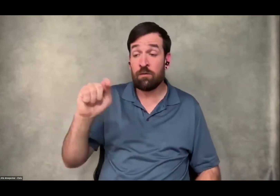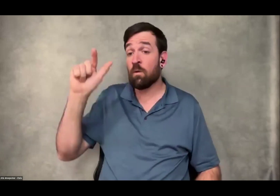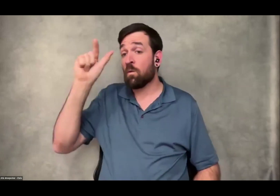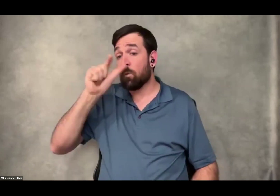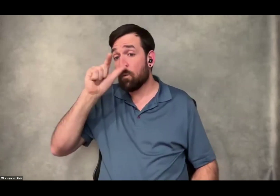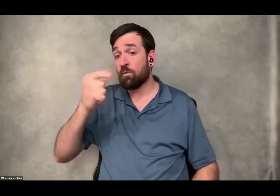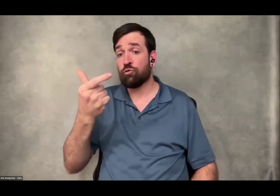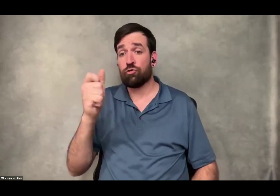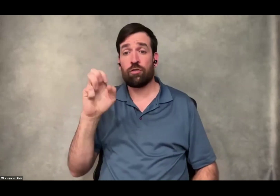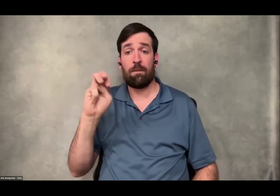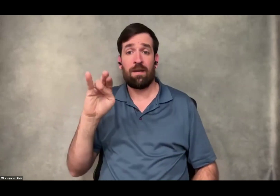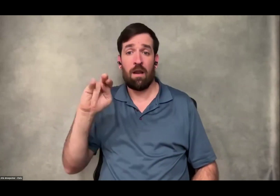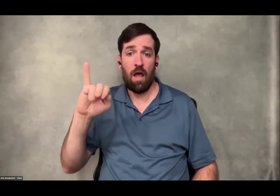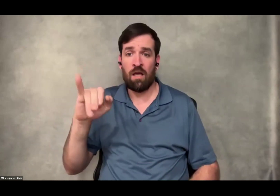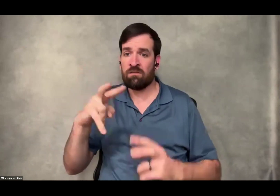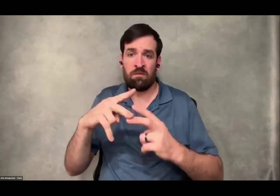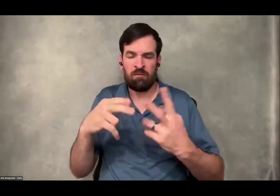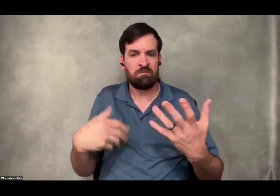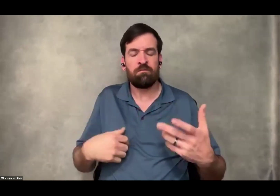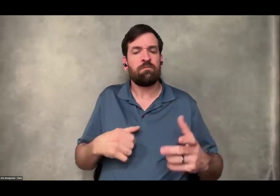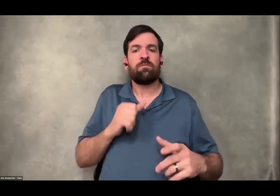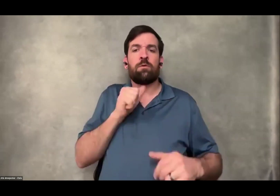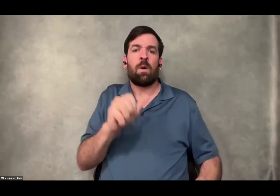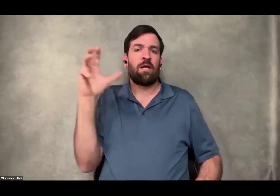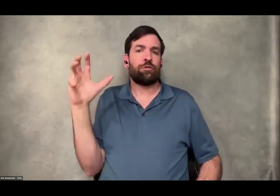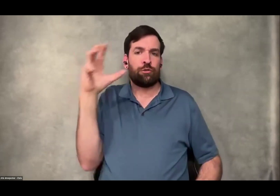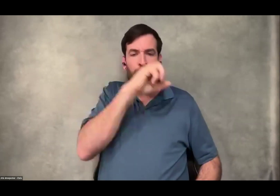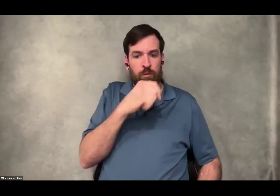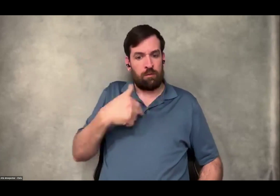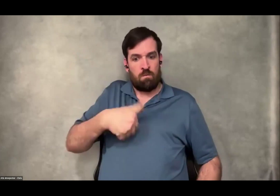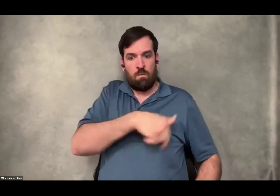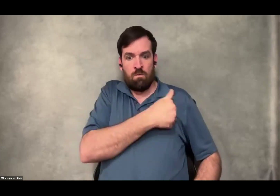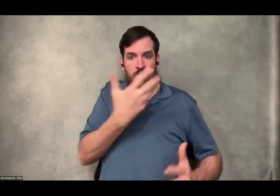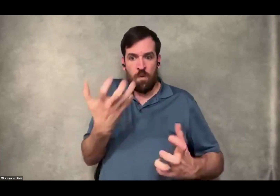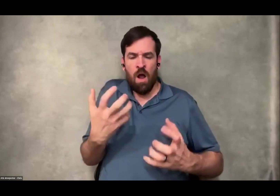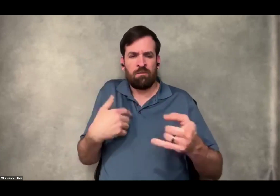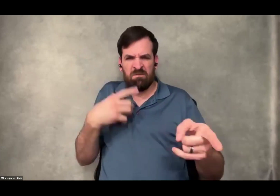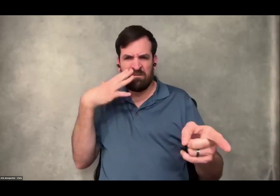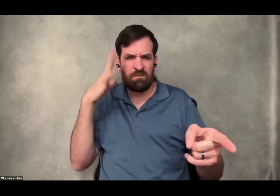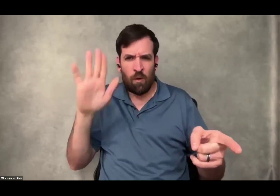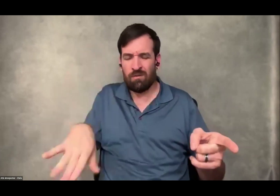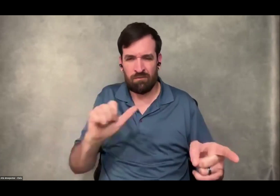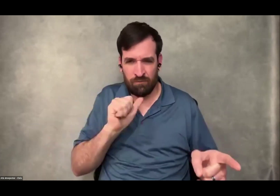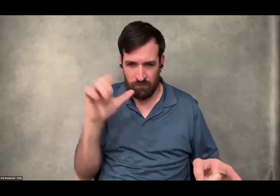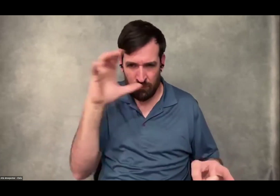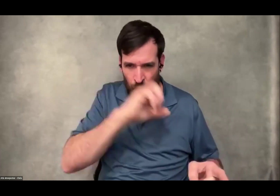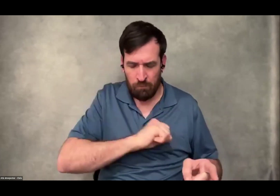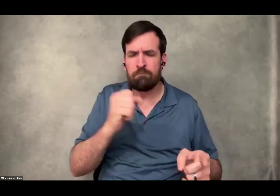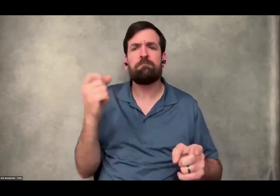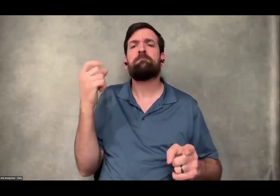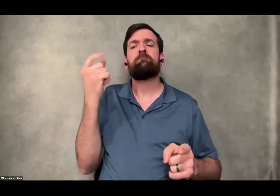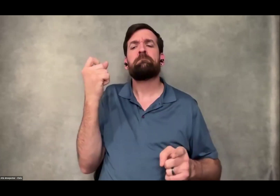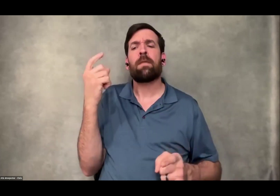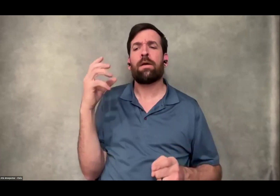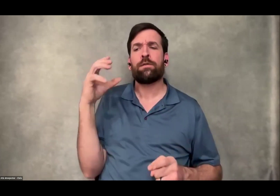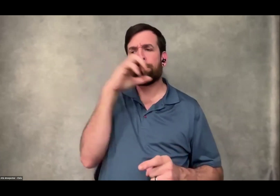working with that, we don't want to assume that they know what we want. Now imagine a scenario if we had asked a friend to